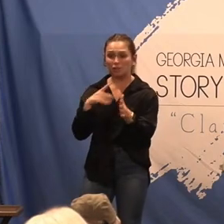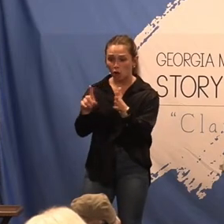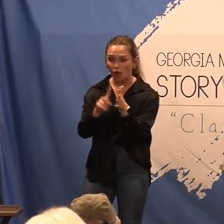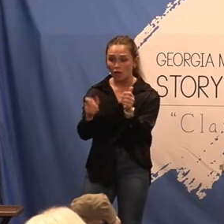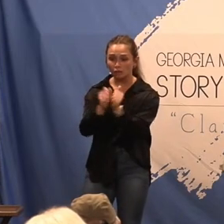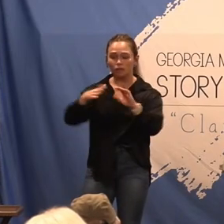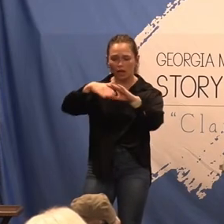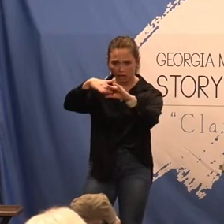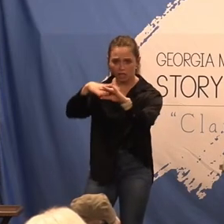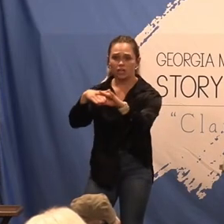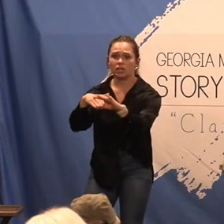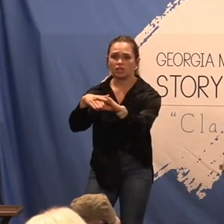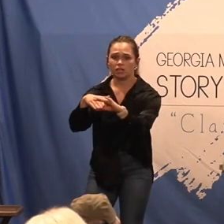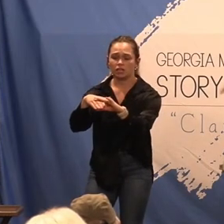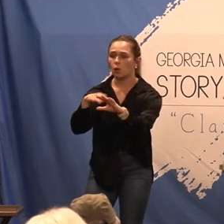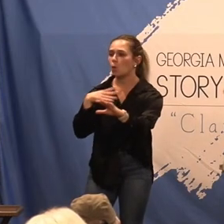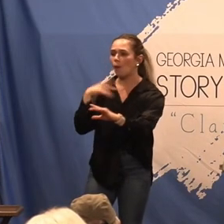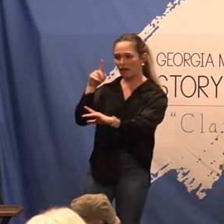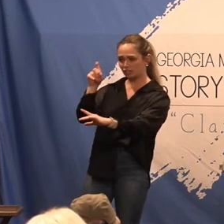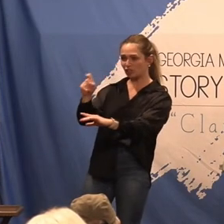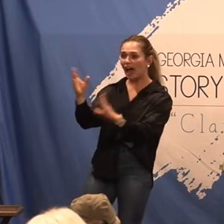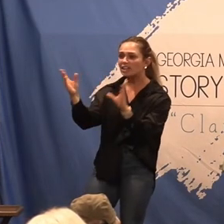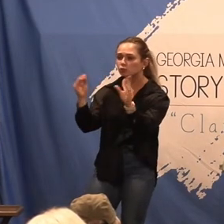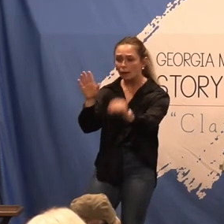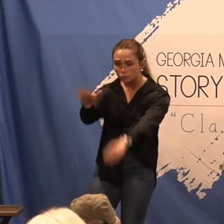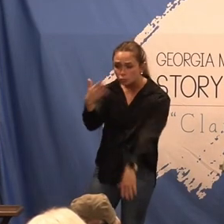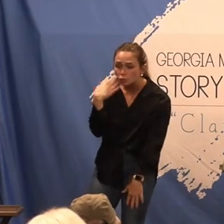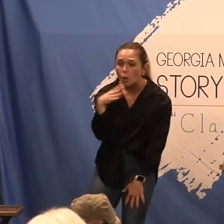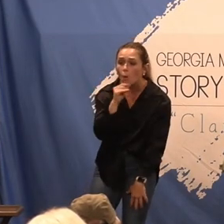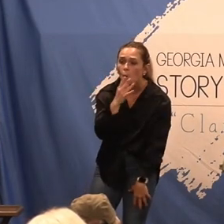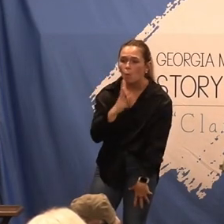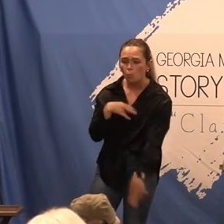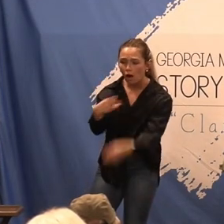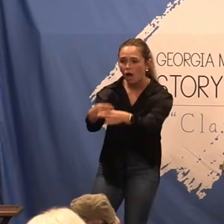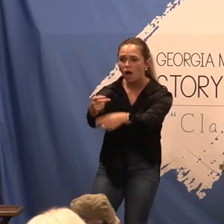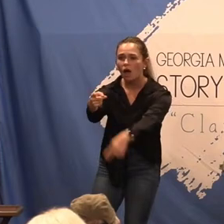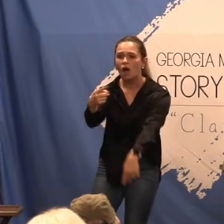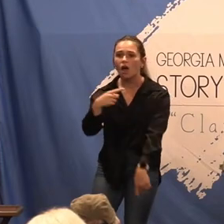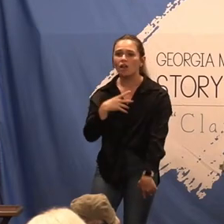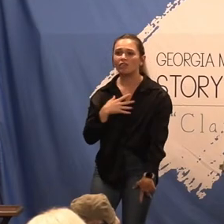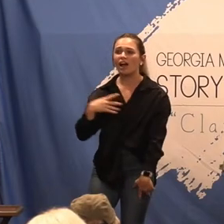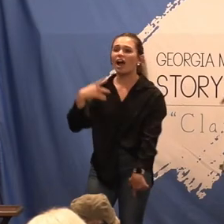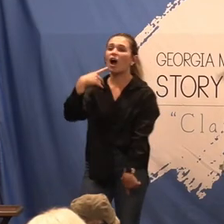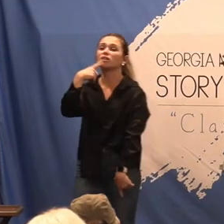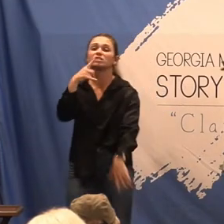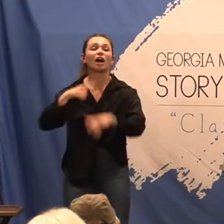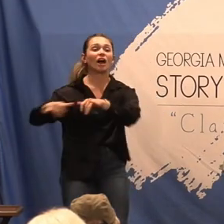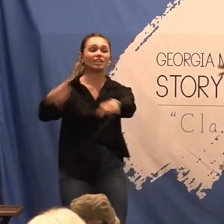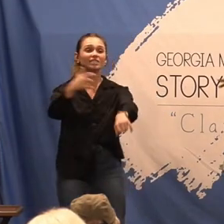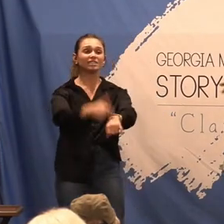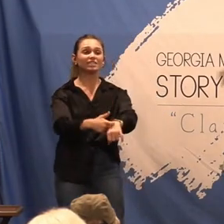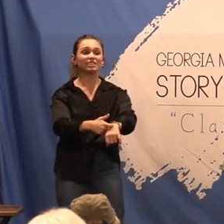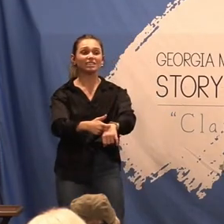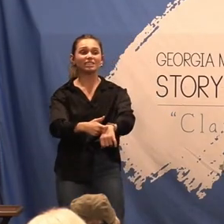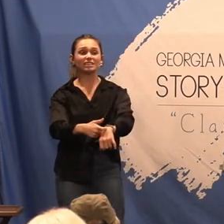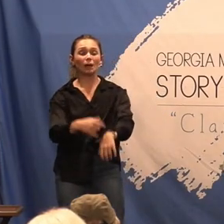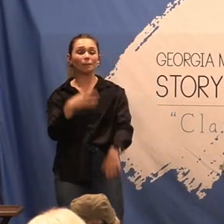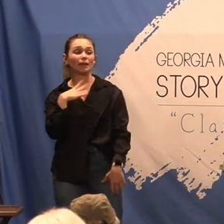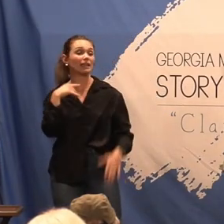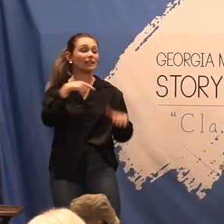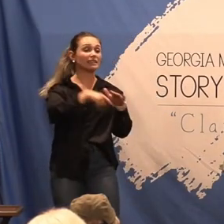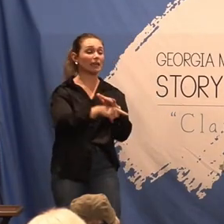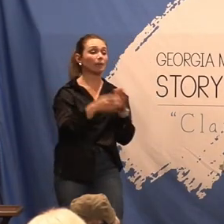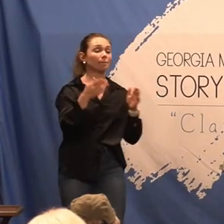all that jabber, when she asked the crabs if they knew the old lady's name, they all called out in unison, Madam Killiman,